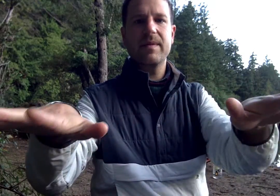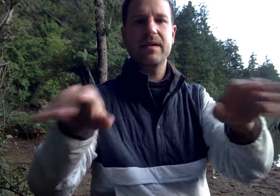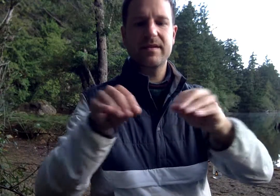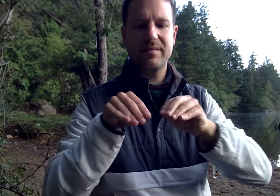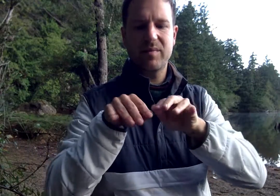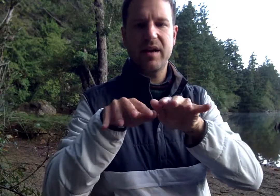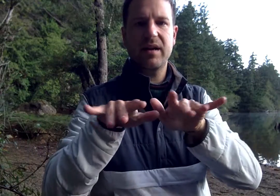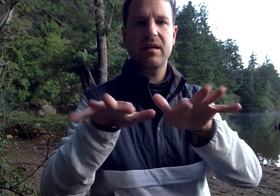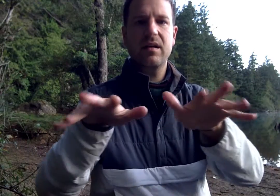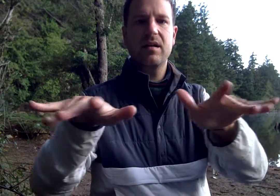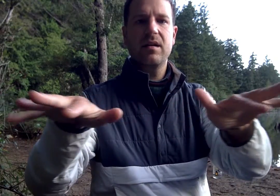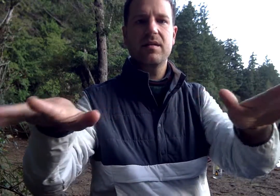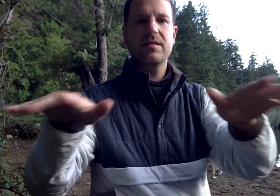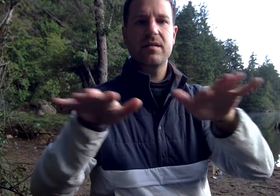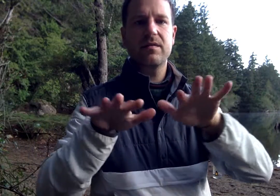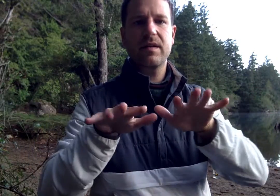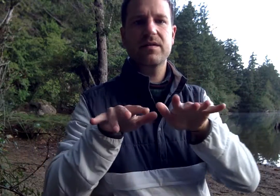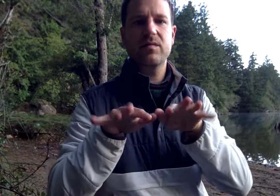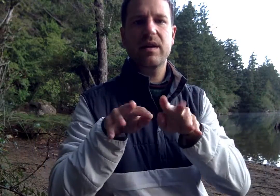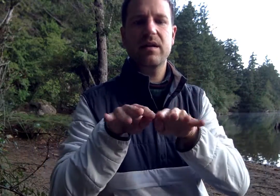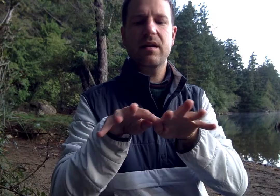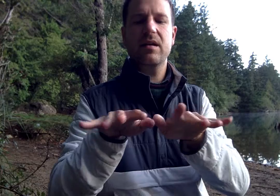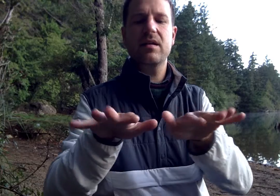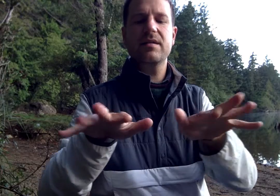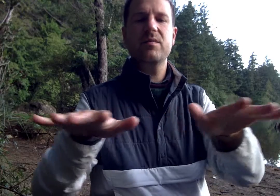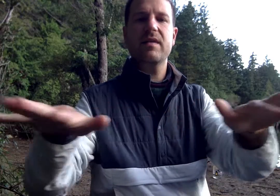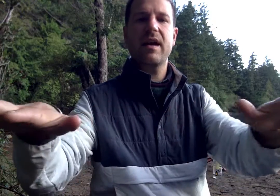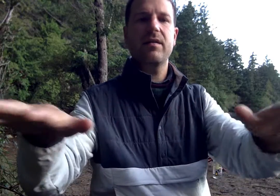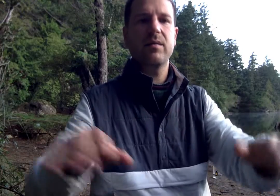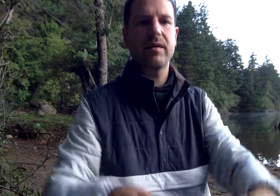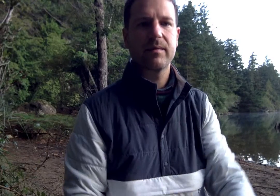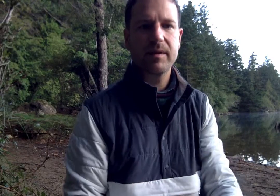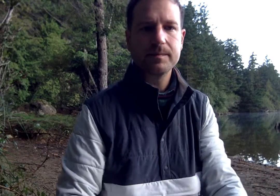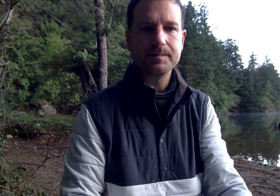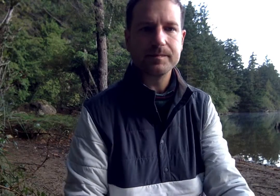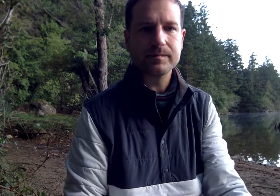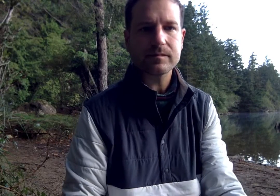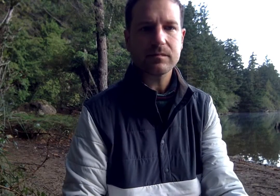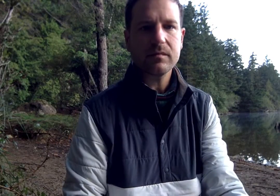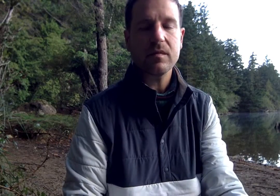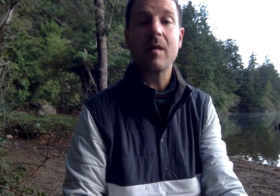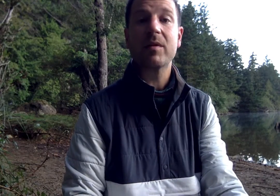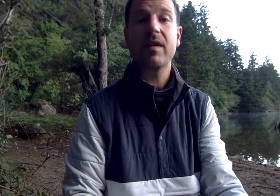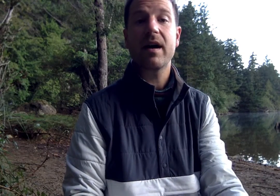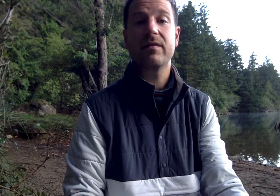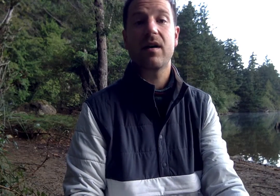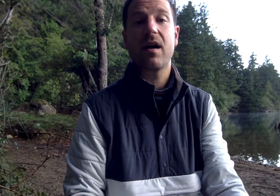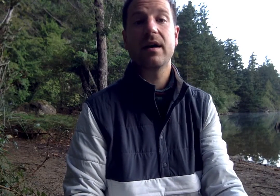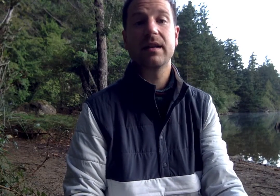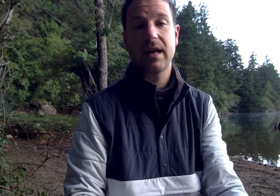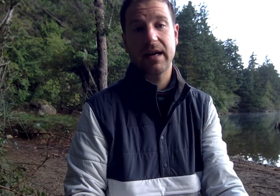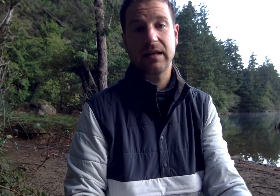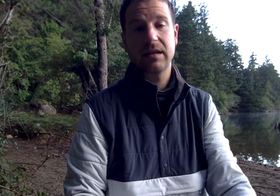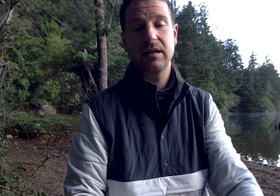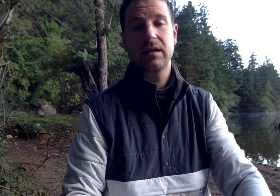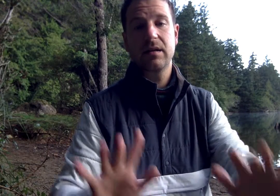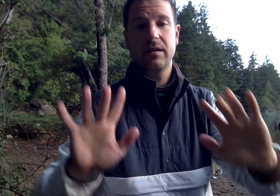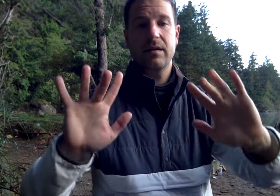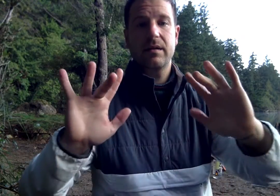is spreading. So your fingers are wiggling, it's moving out and away from you. Number five, online. This is